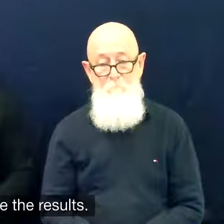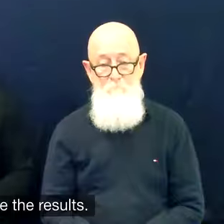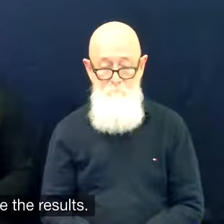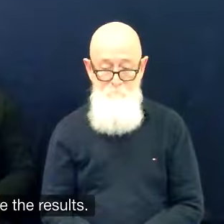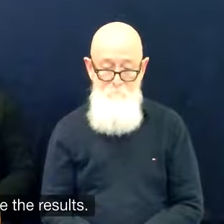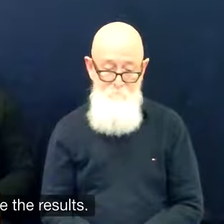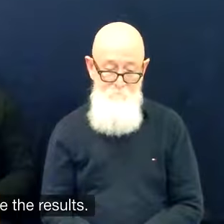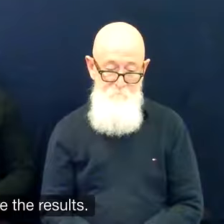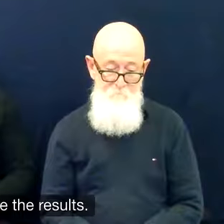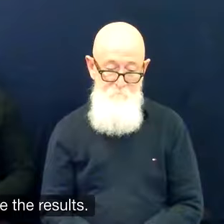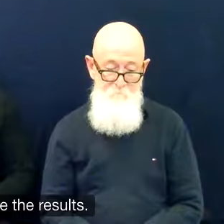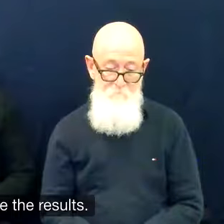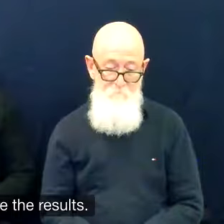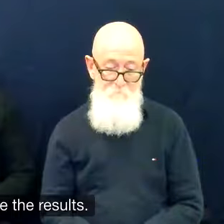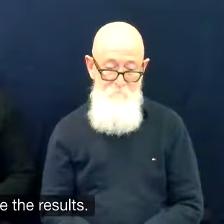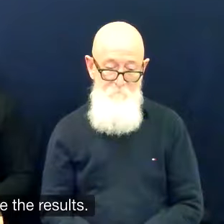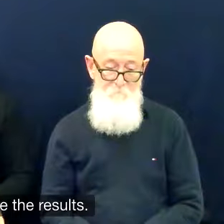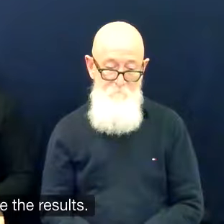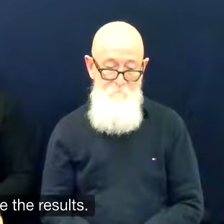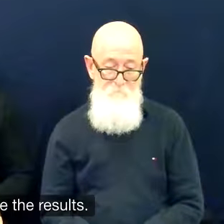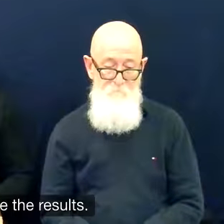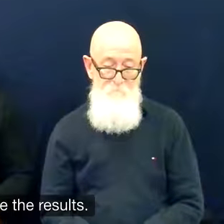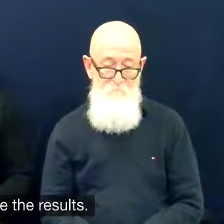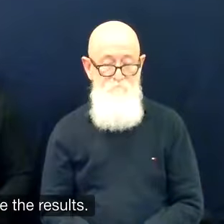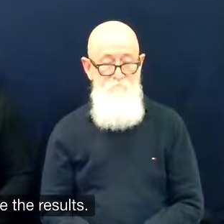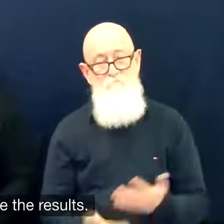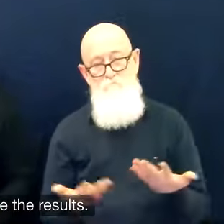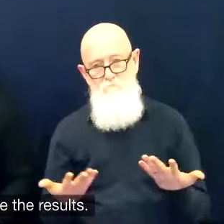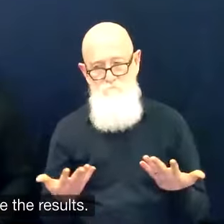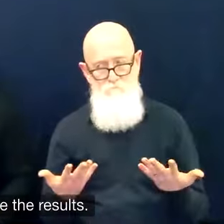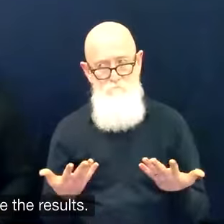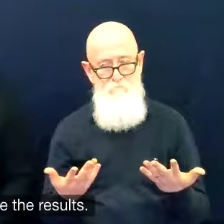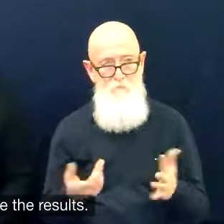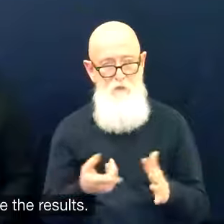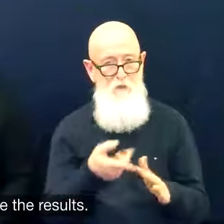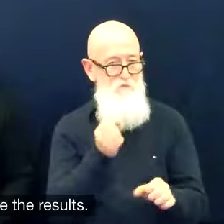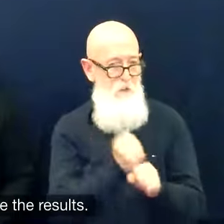it's saying here, teach my sister the tough subject.